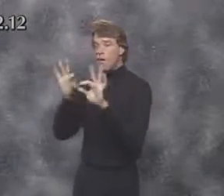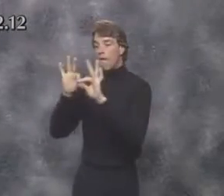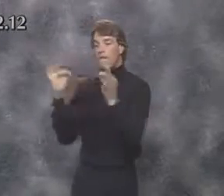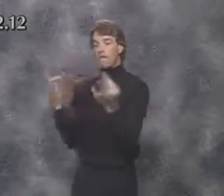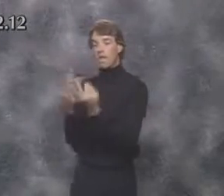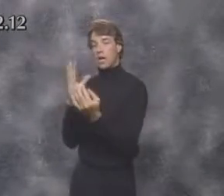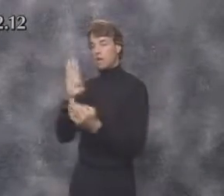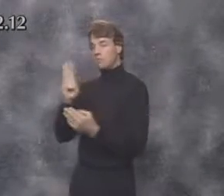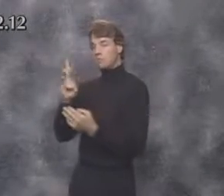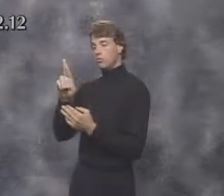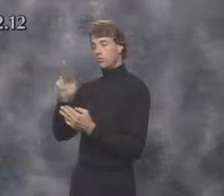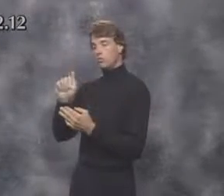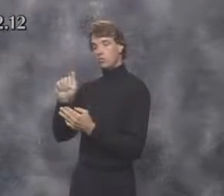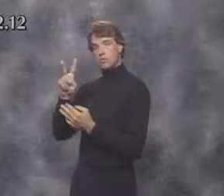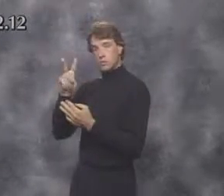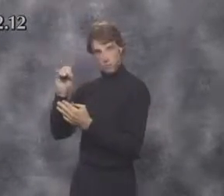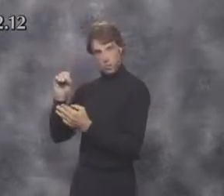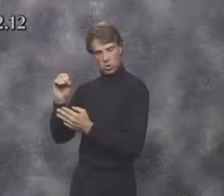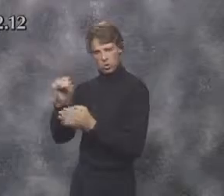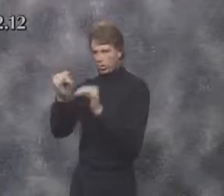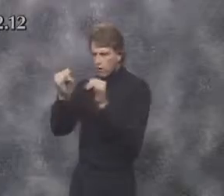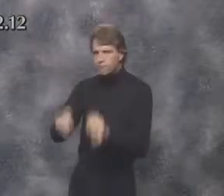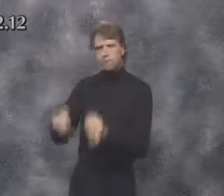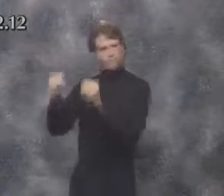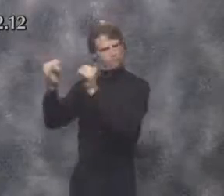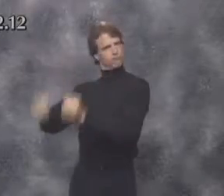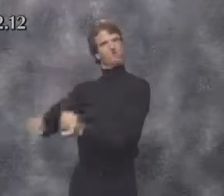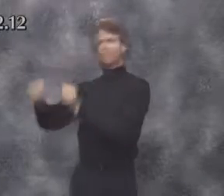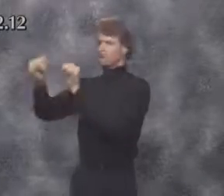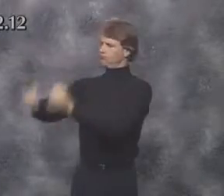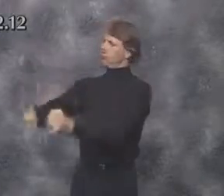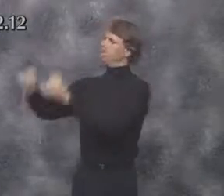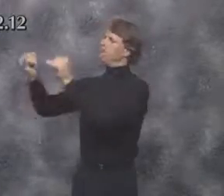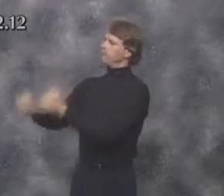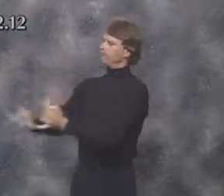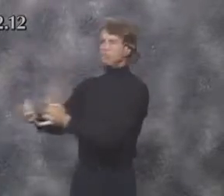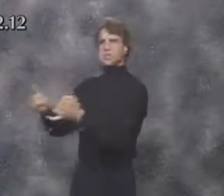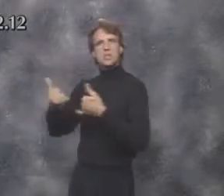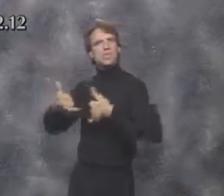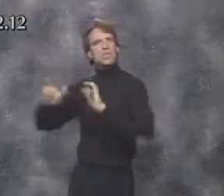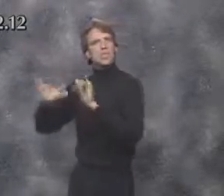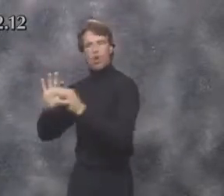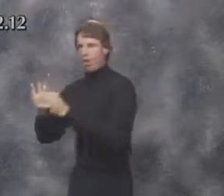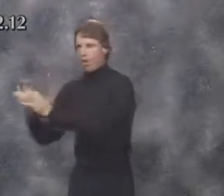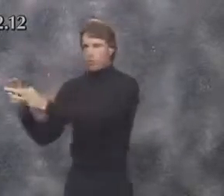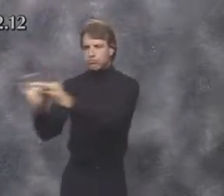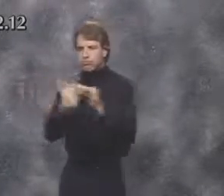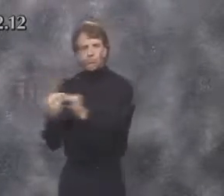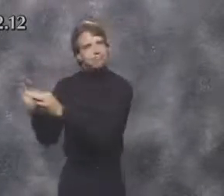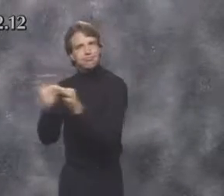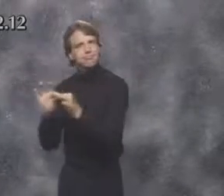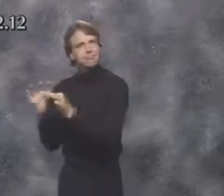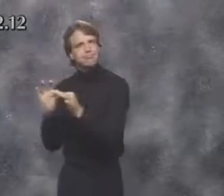As you probably have already noticed, the Bravo family is comprised of special individuals, all